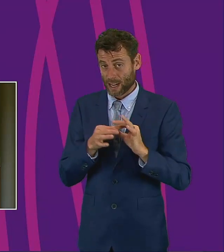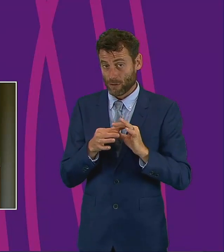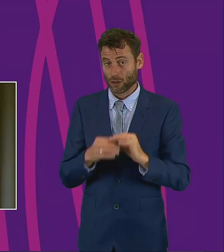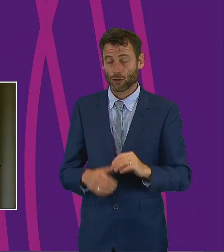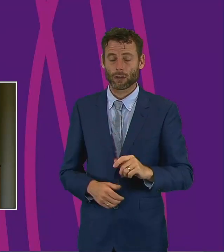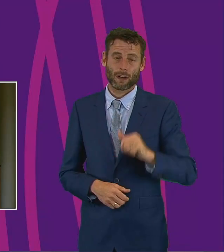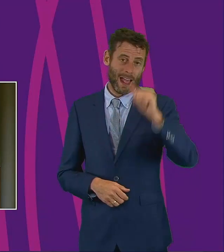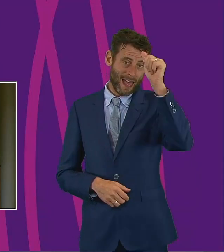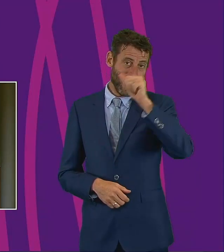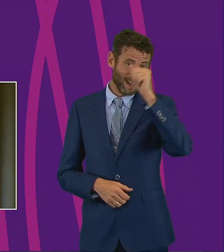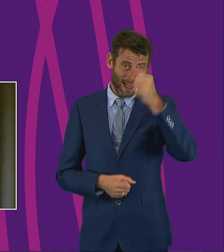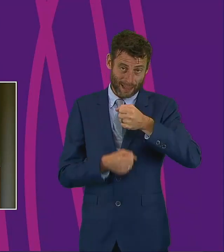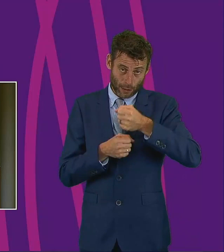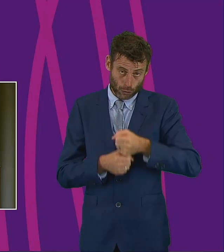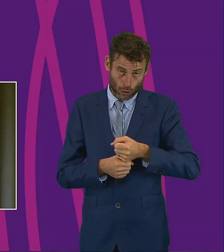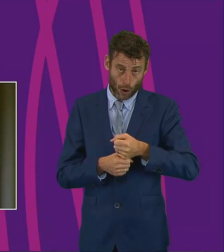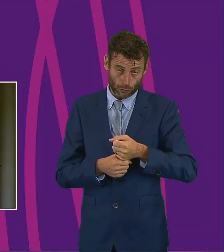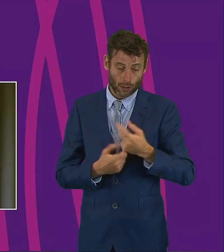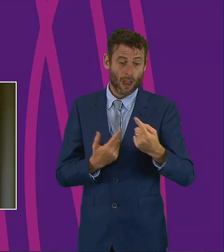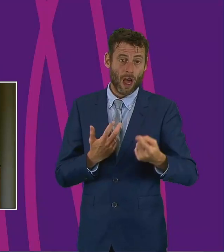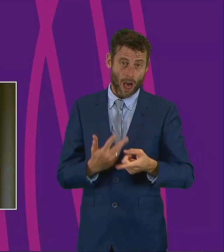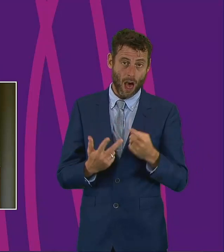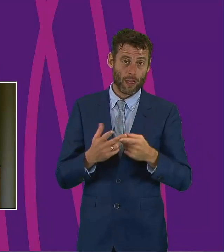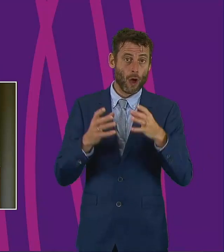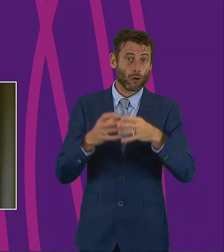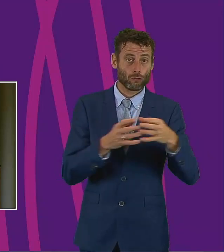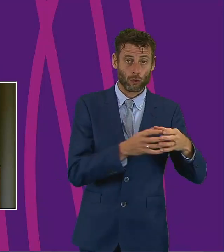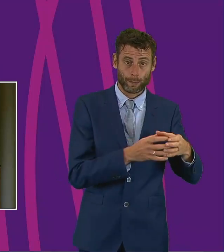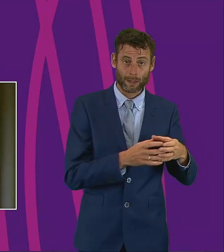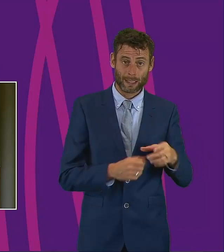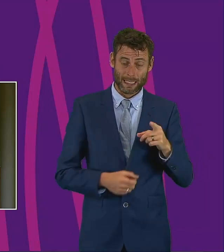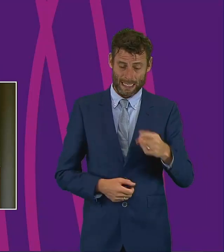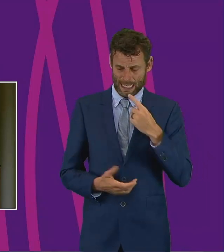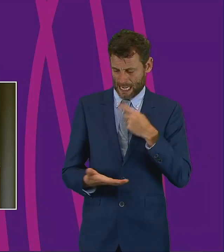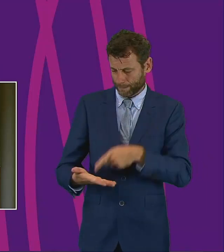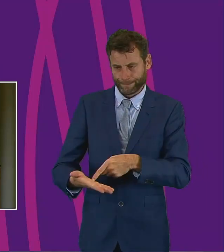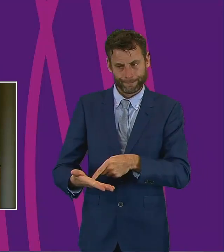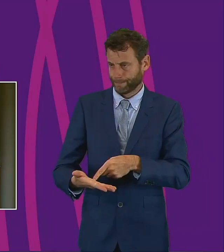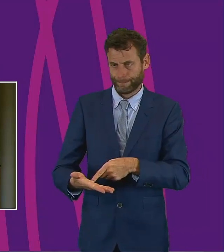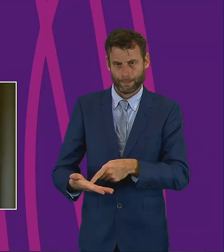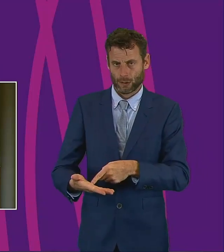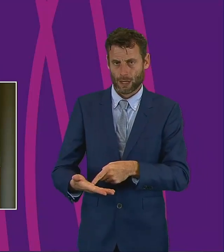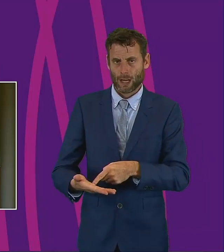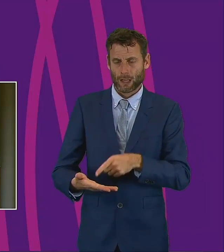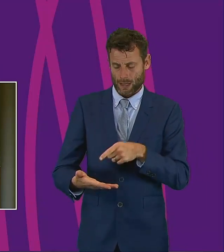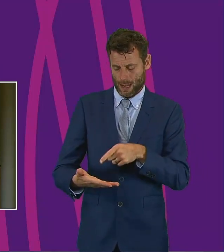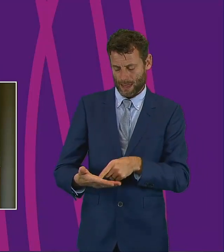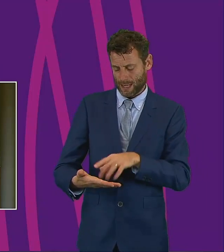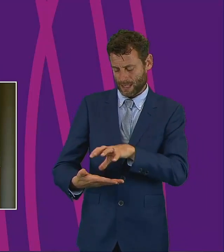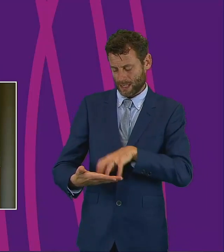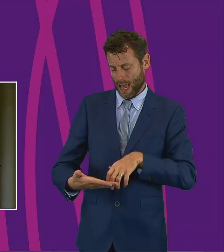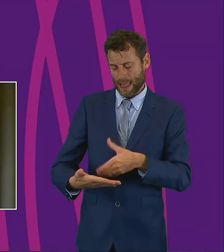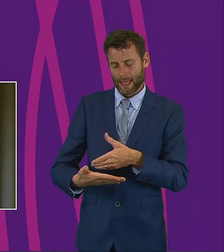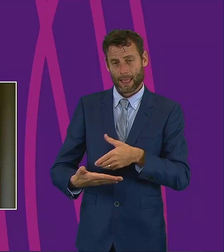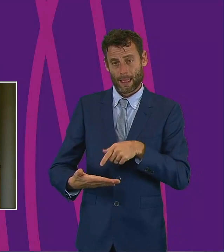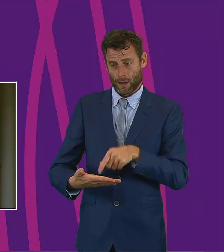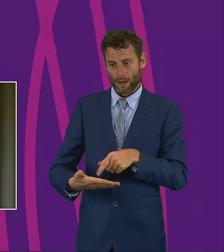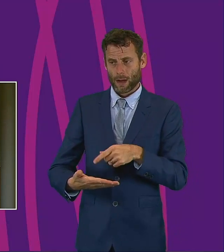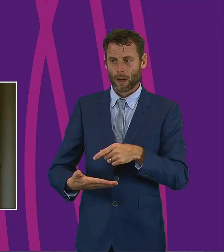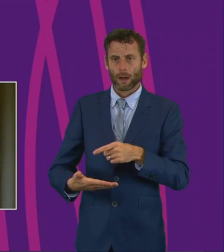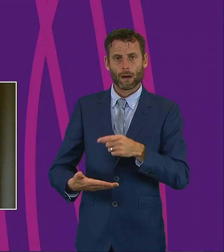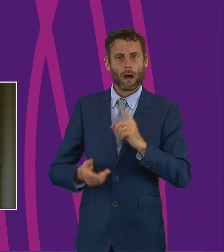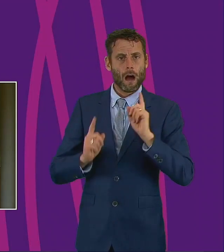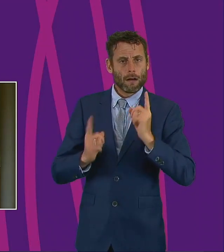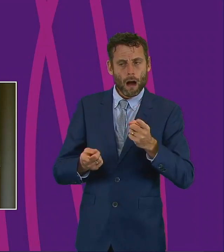Church and a range of stakeholders have lined up to criticise the vague language in the bill and express concerns that